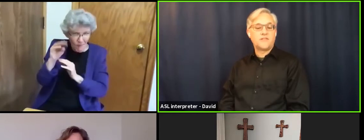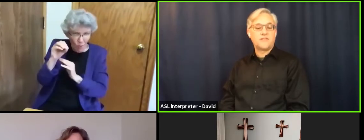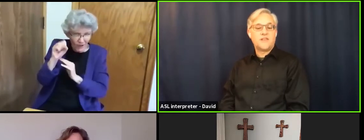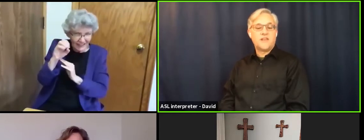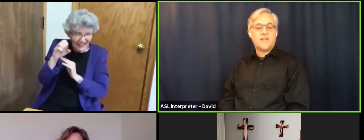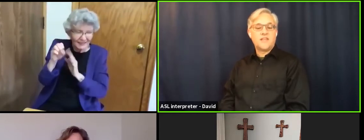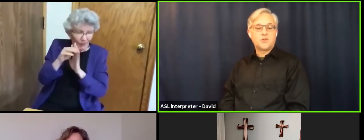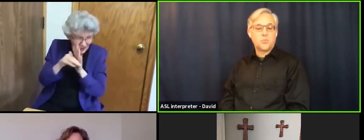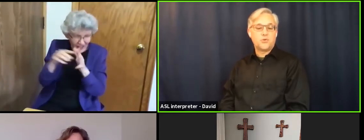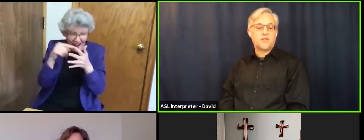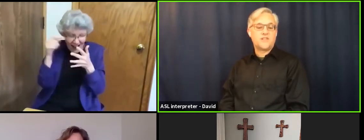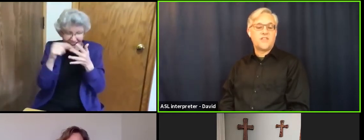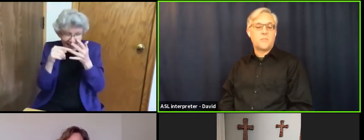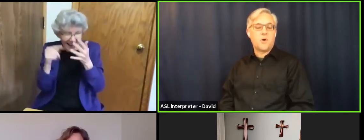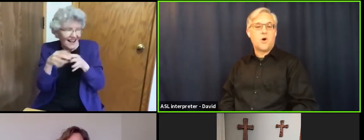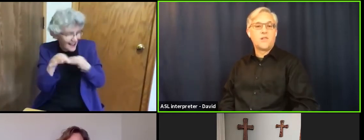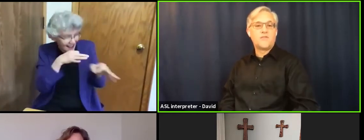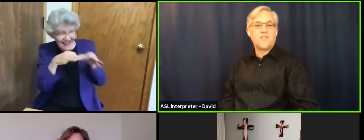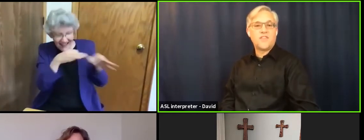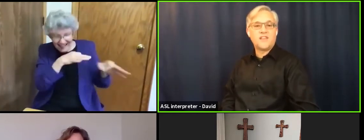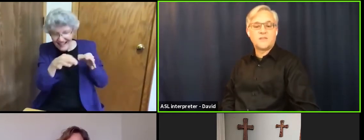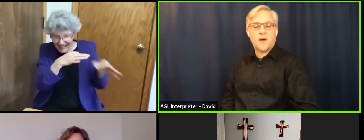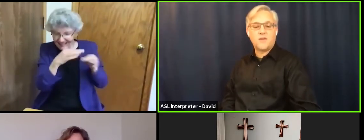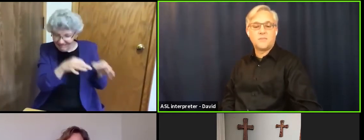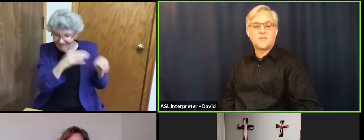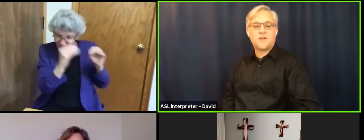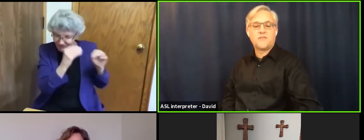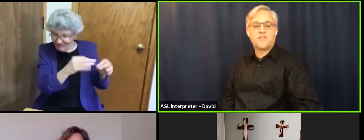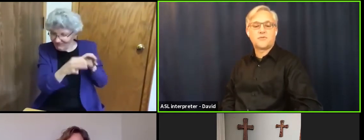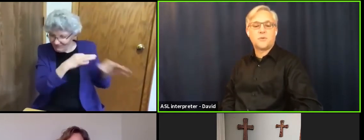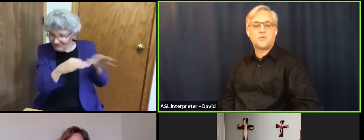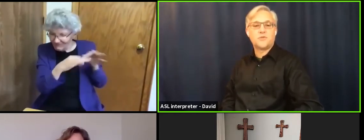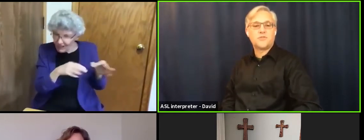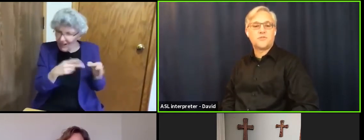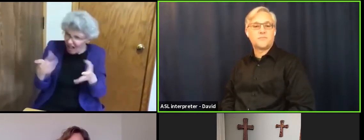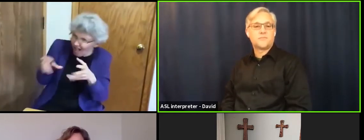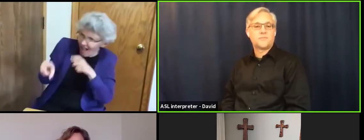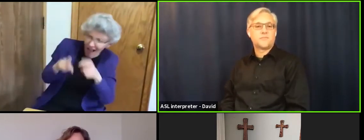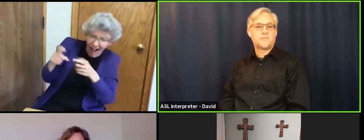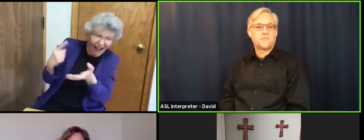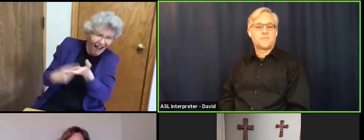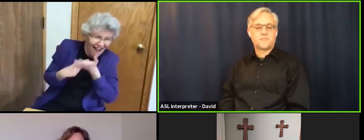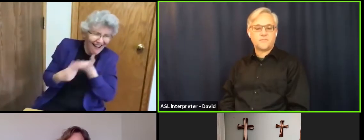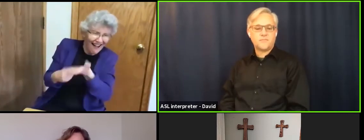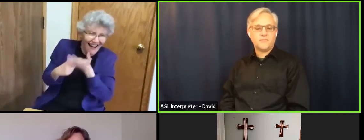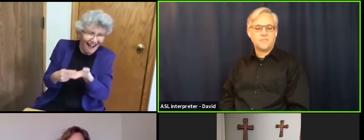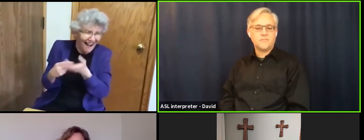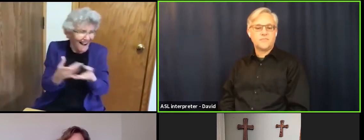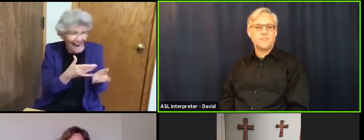the prophets, he interpreted to them all of the things about himself in the scriptures.